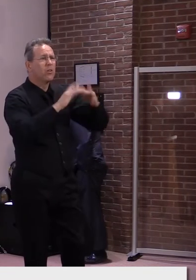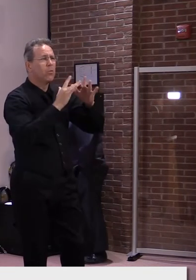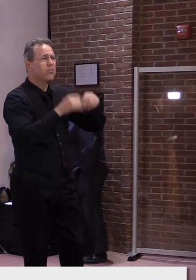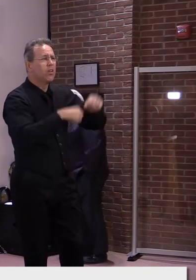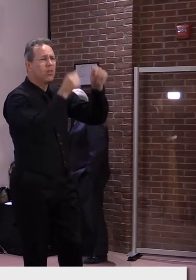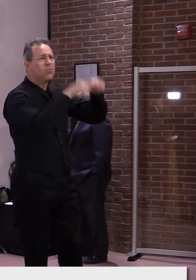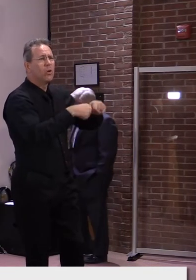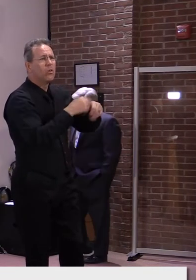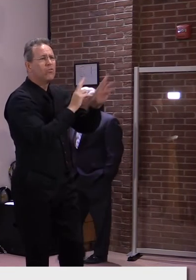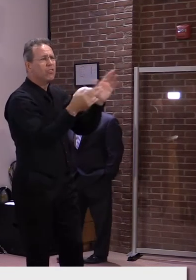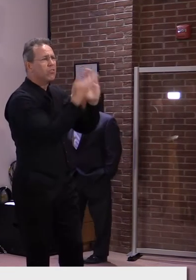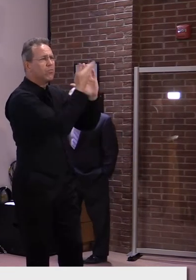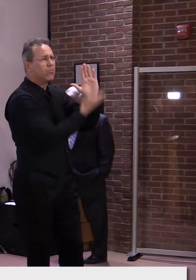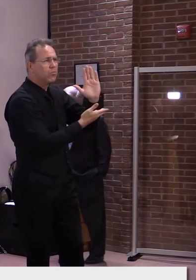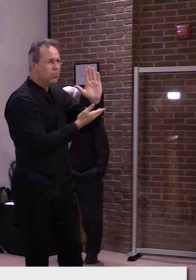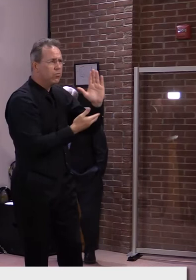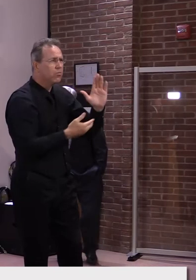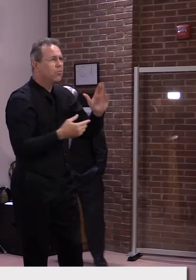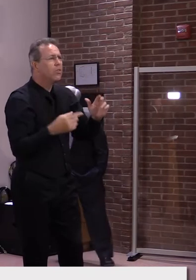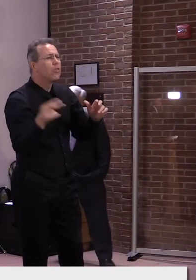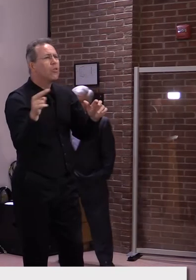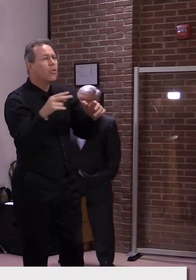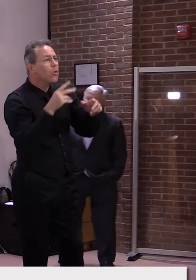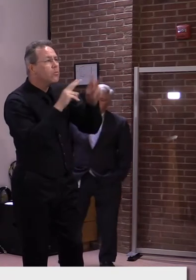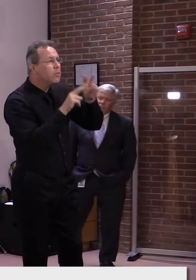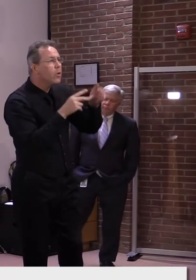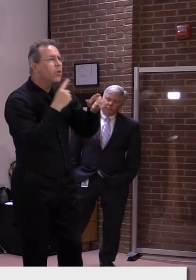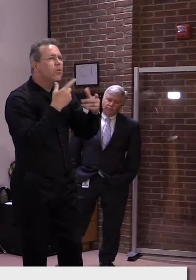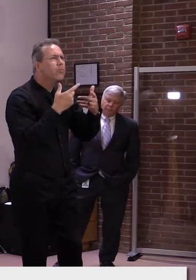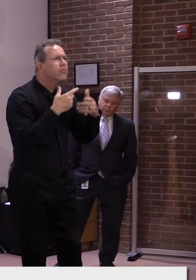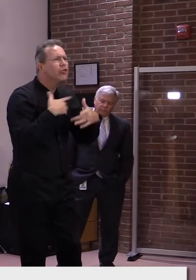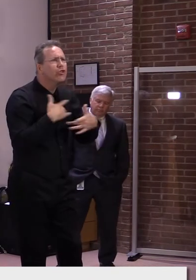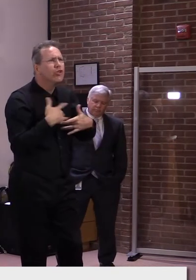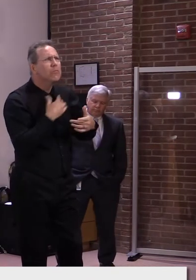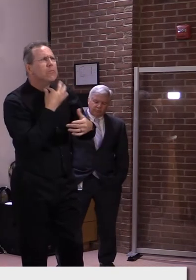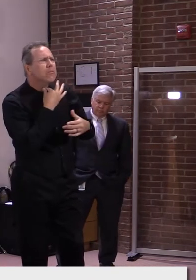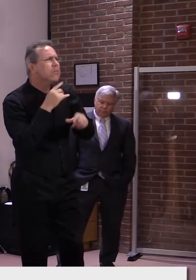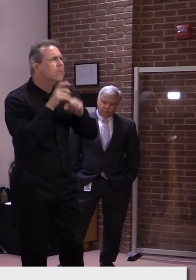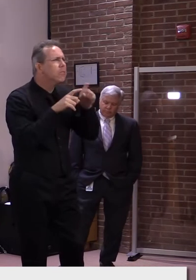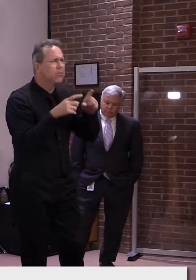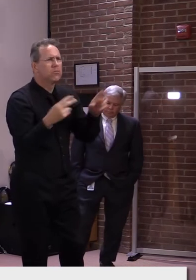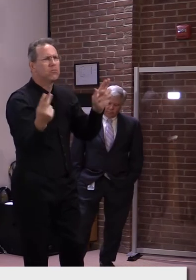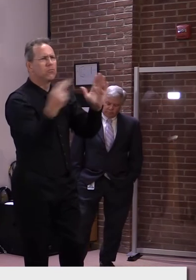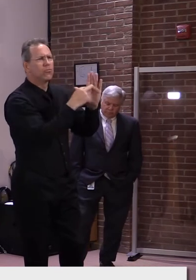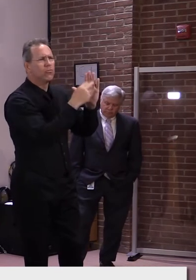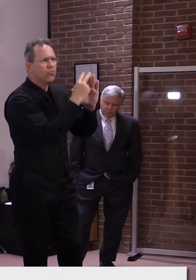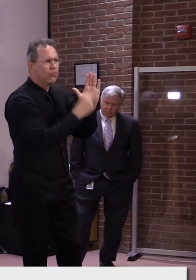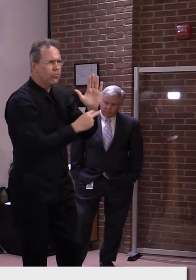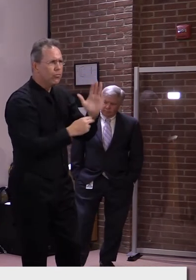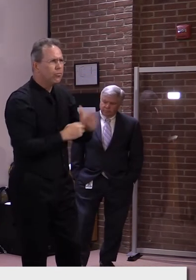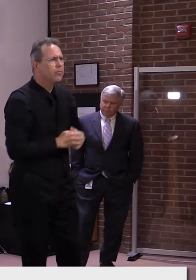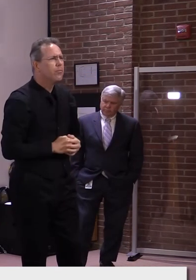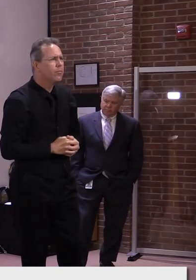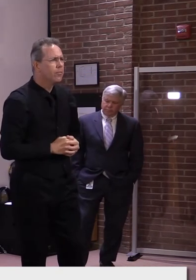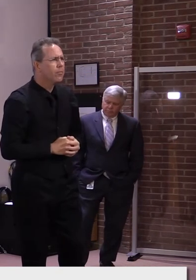then additionally, under we call ESSER 3, there's a specific requirement for stakeholder engagement. So districts are doing a lot